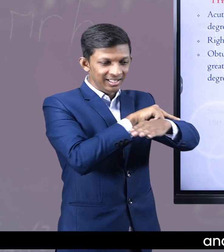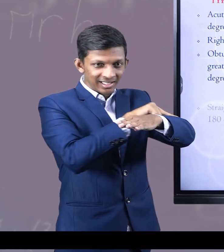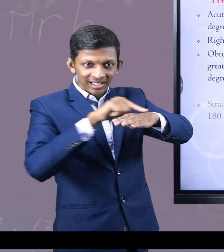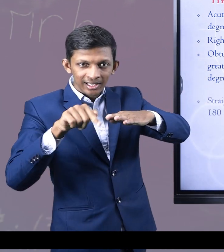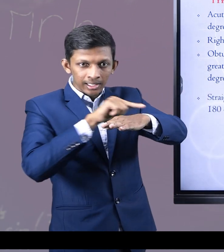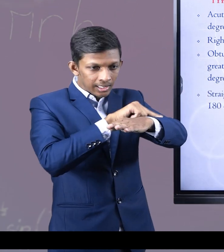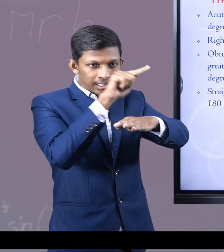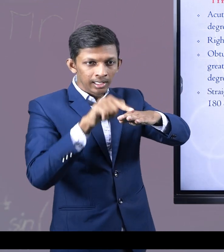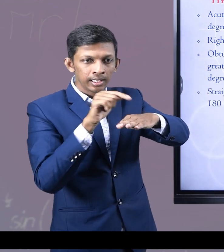Straight angle.